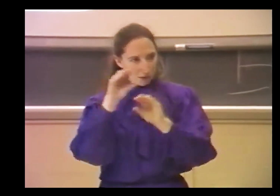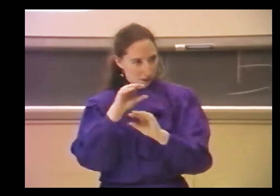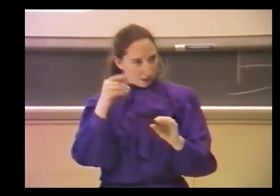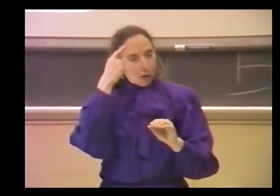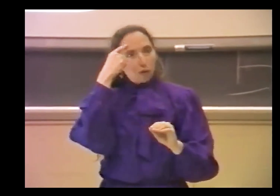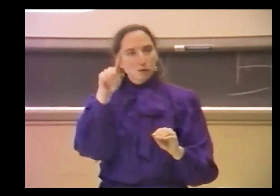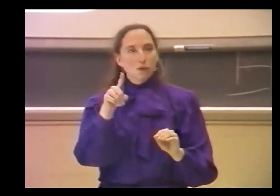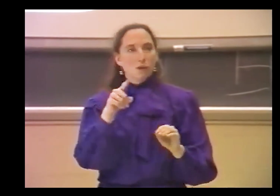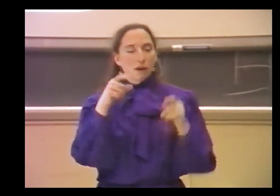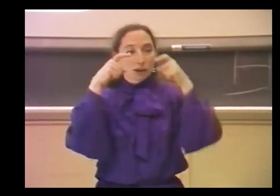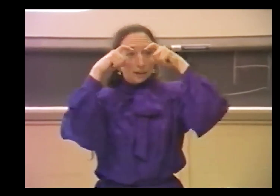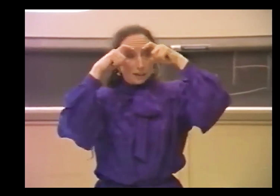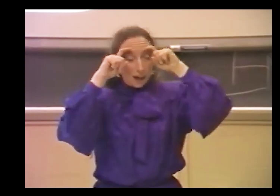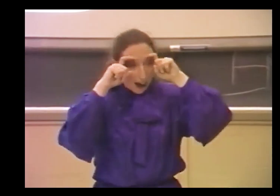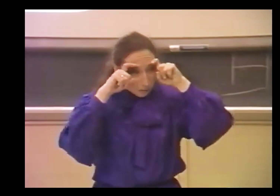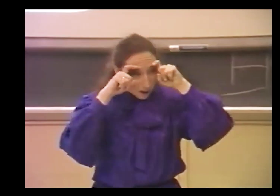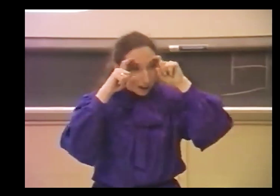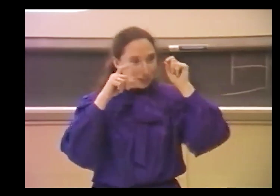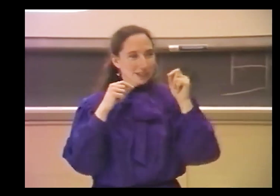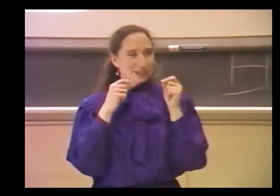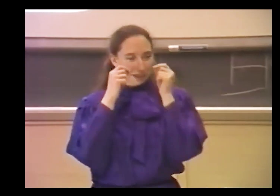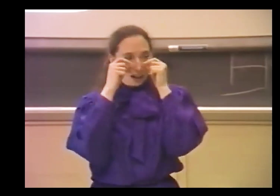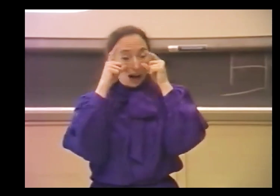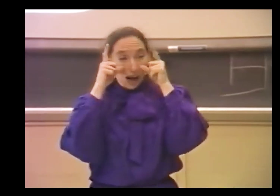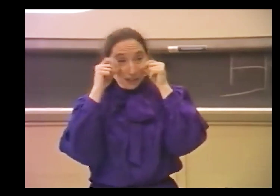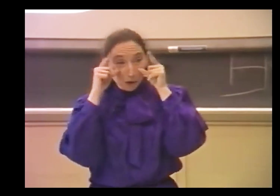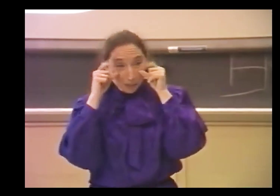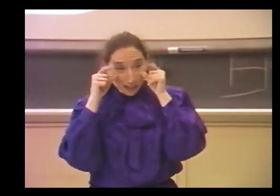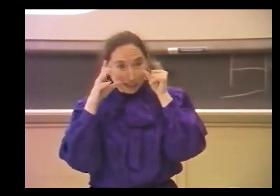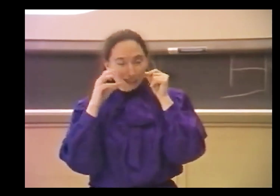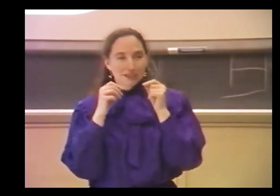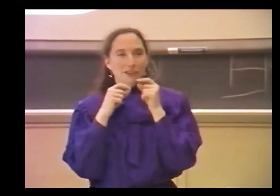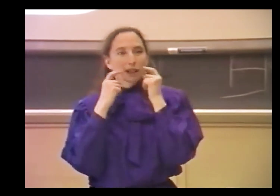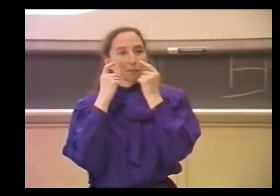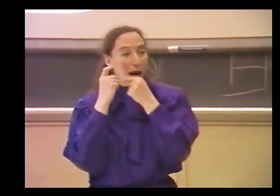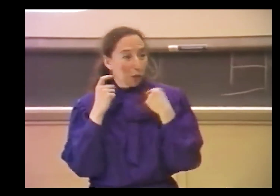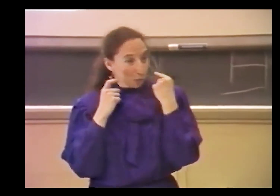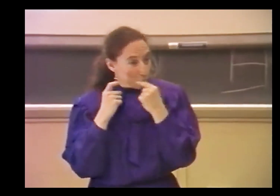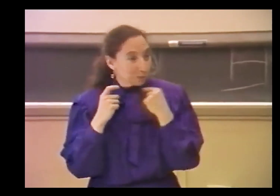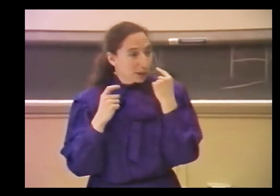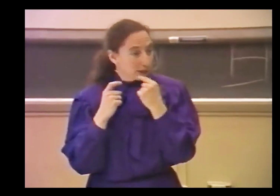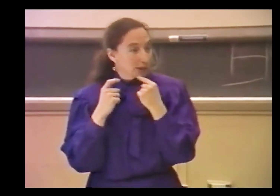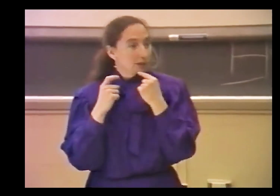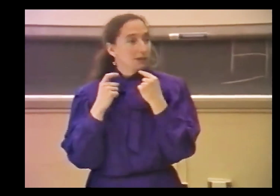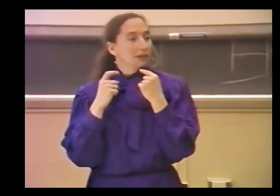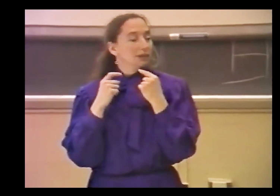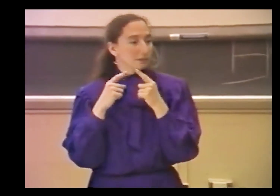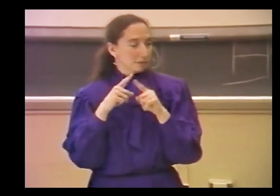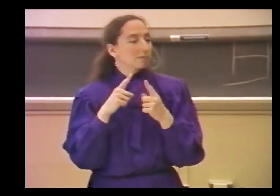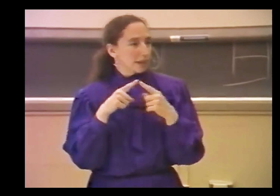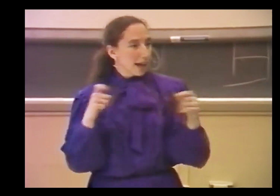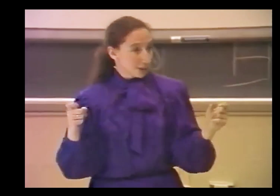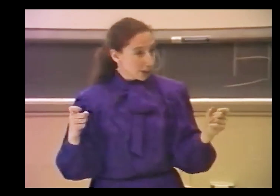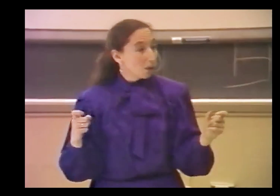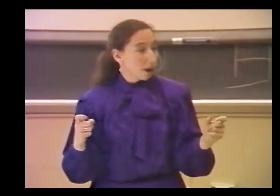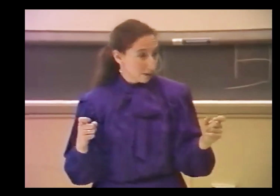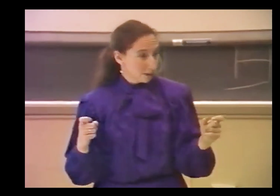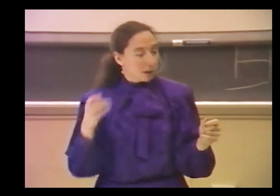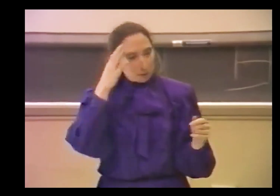level for eyebrows, eyes opening, mouth movement, and so on,